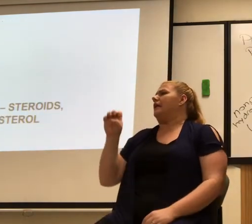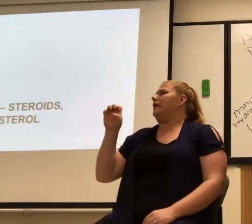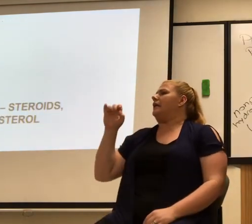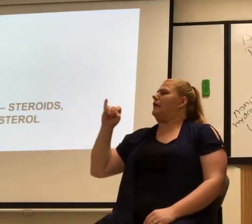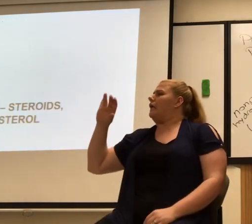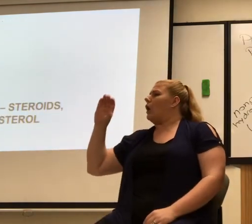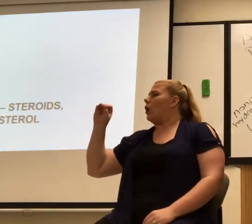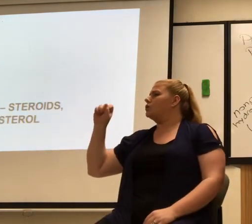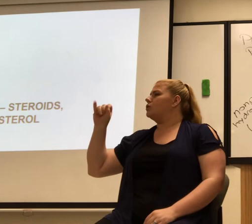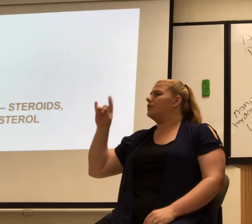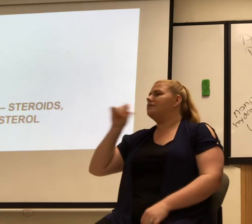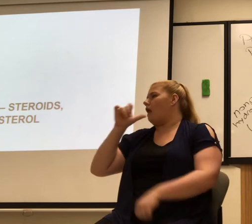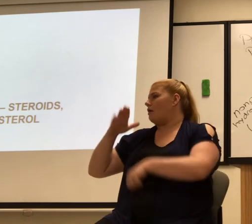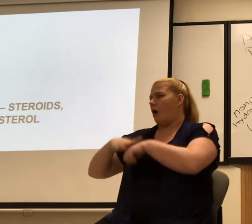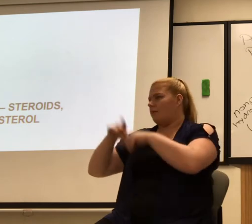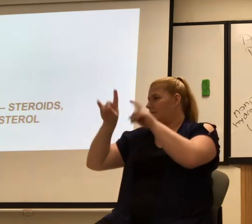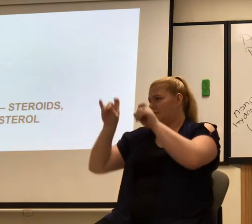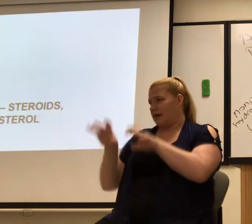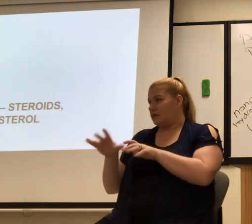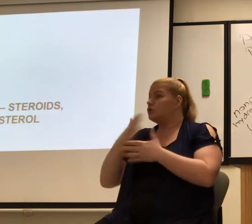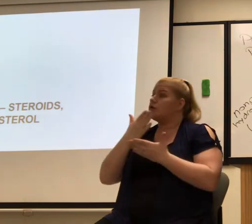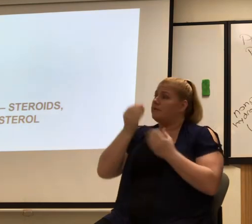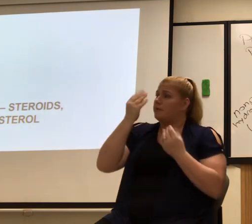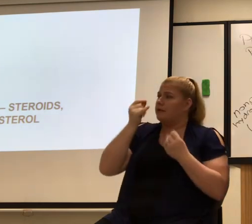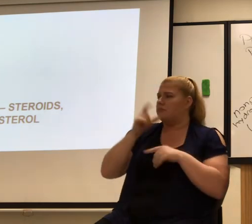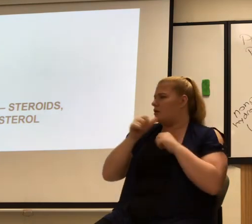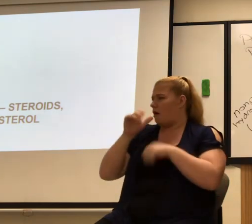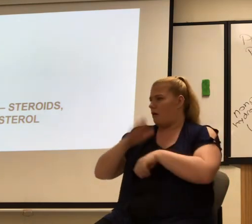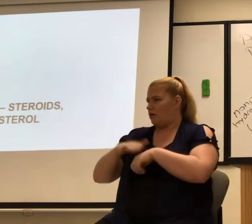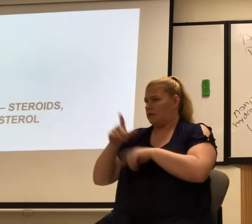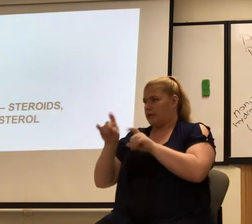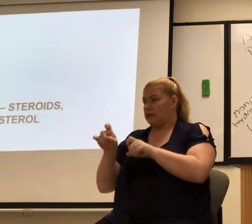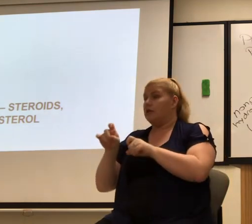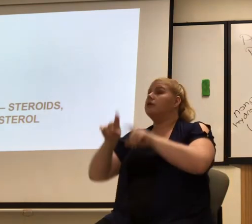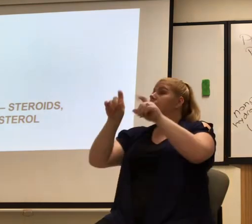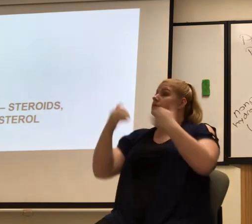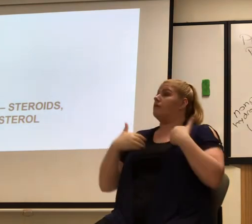BIOL431. But I do want you to know steroids for this test.